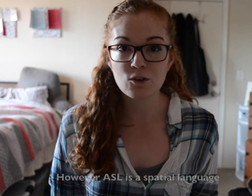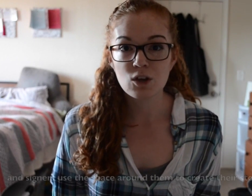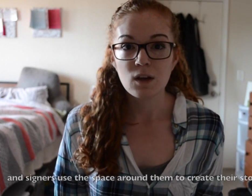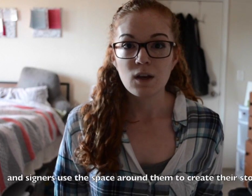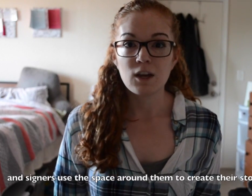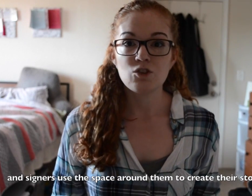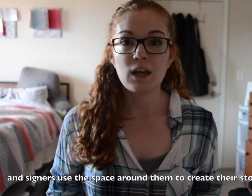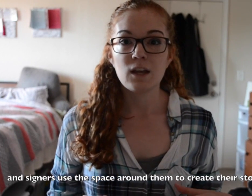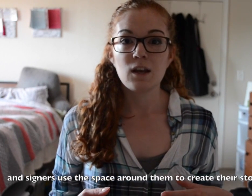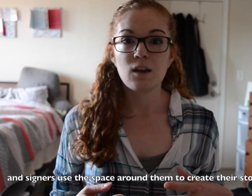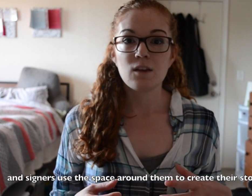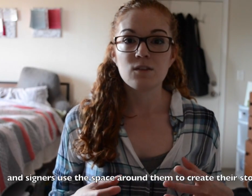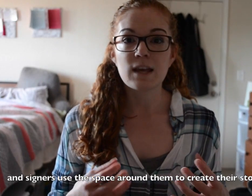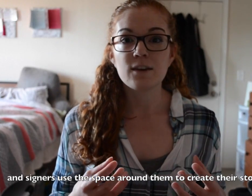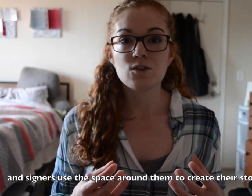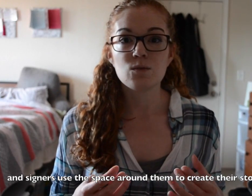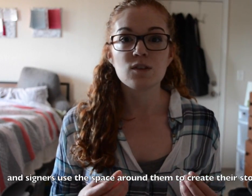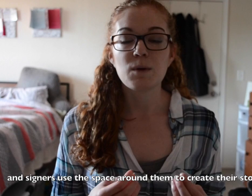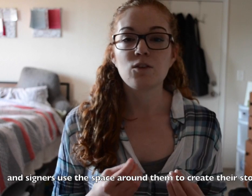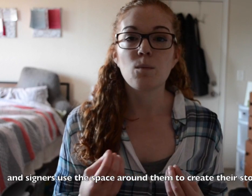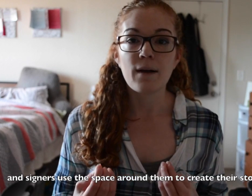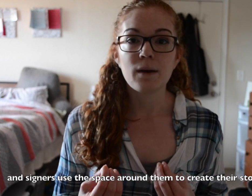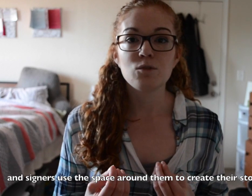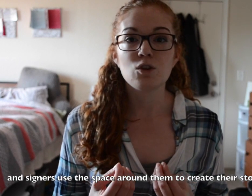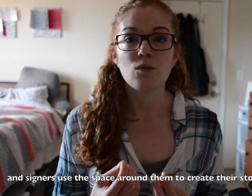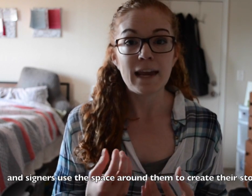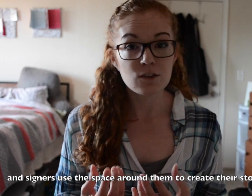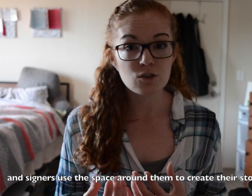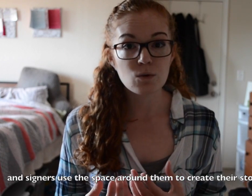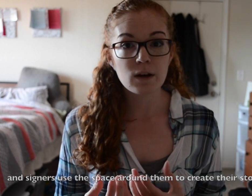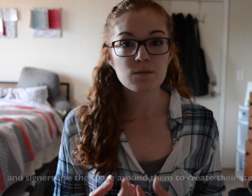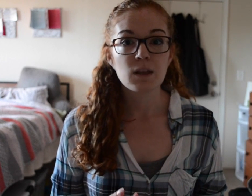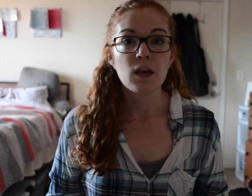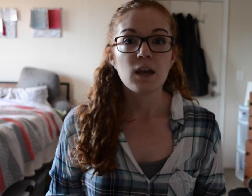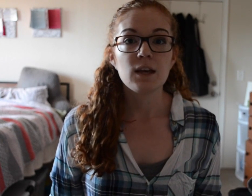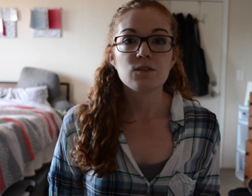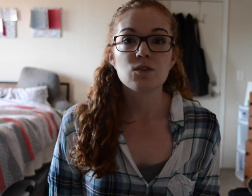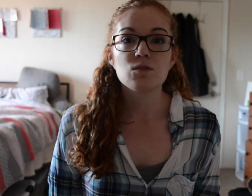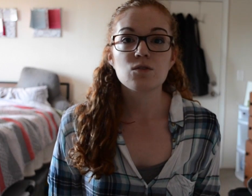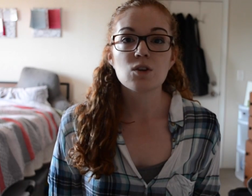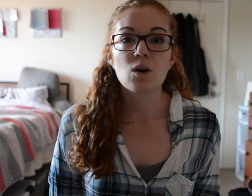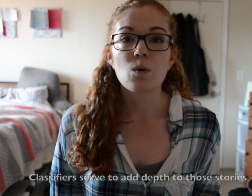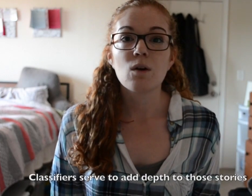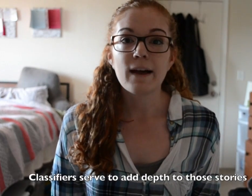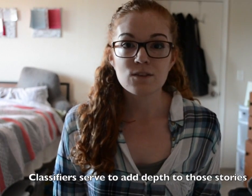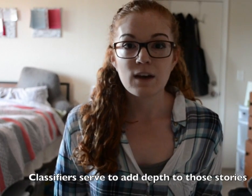language, and signers use the space around them to create their stories. So